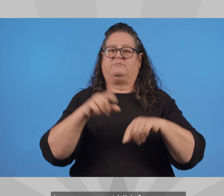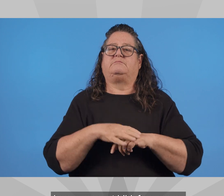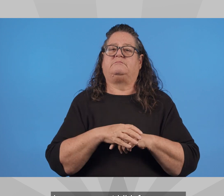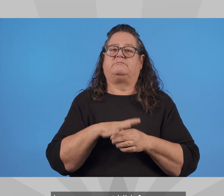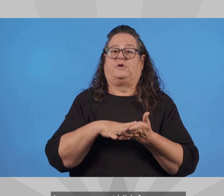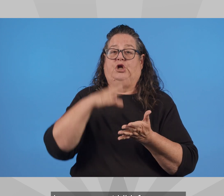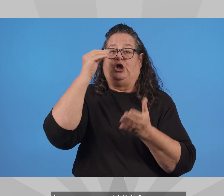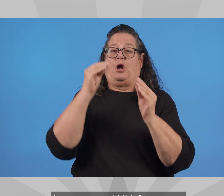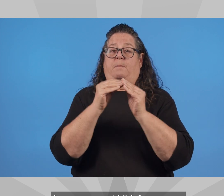Learn more at